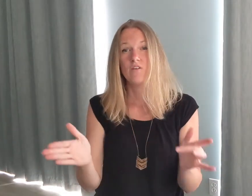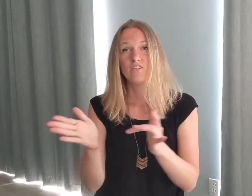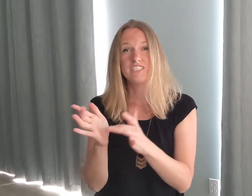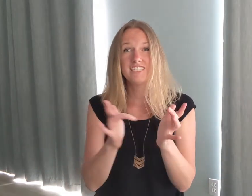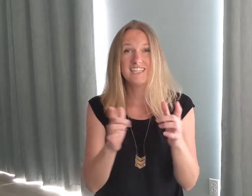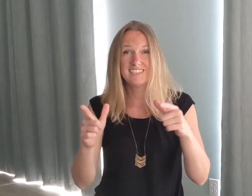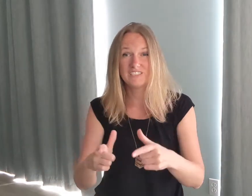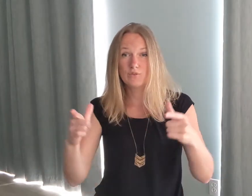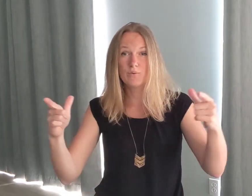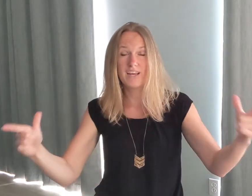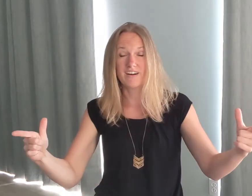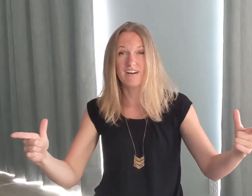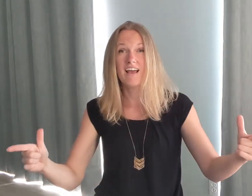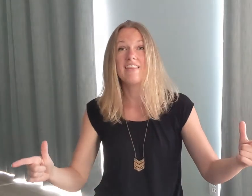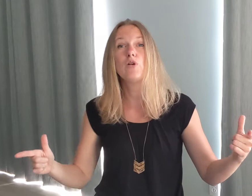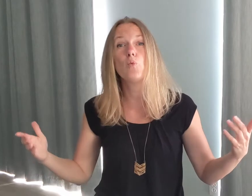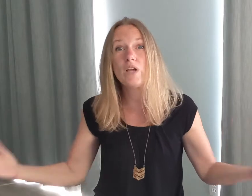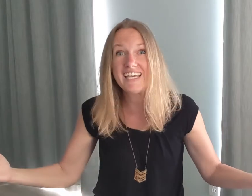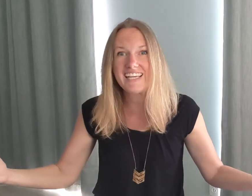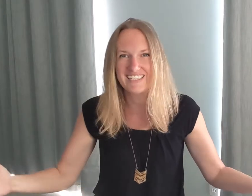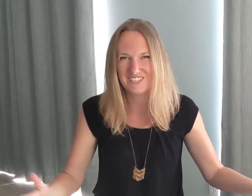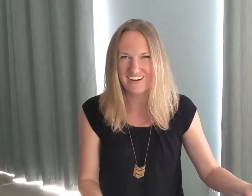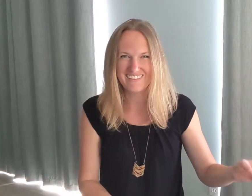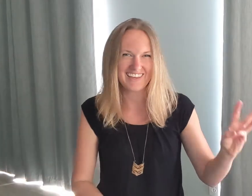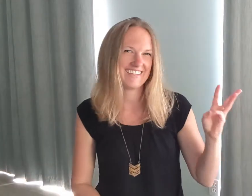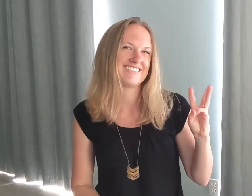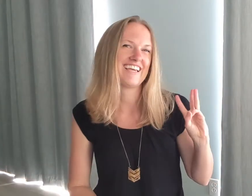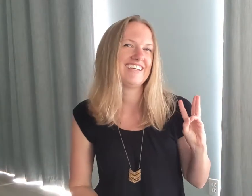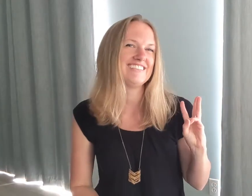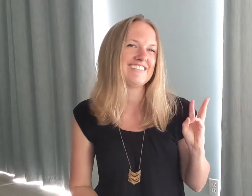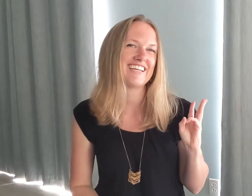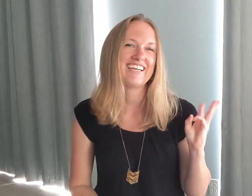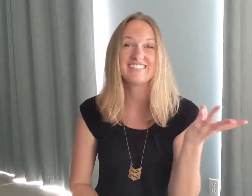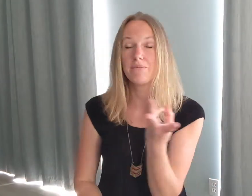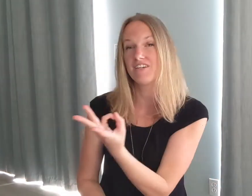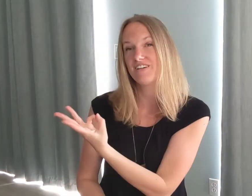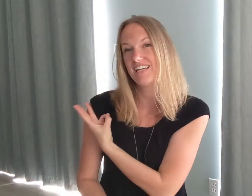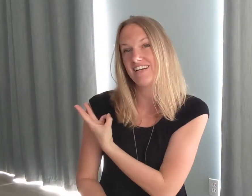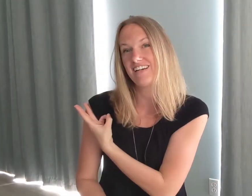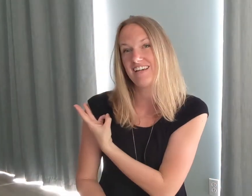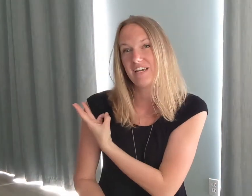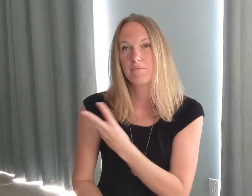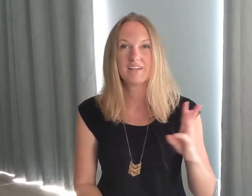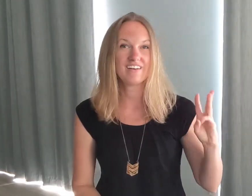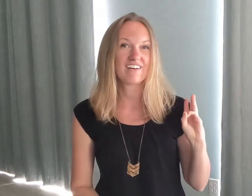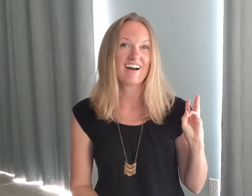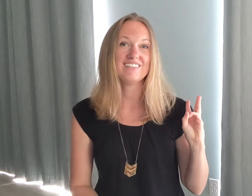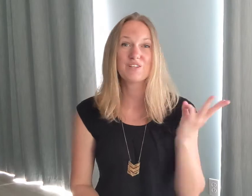For Jesus is greater, and then we can do all things, okay? So you're taking a W here and bringing it across.